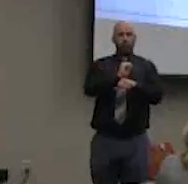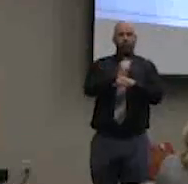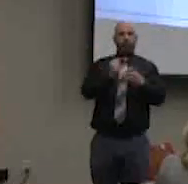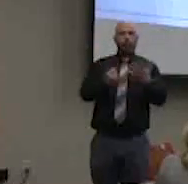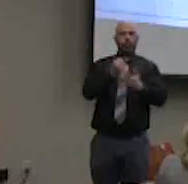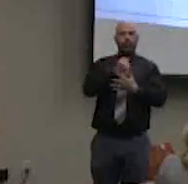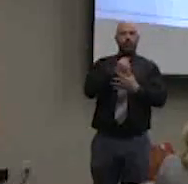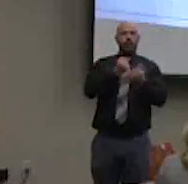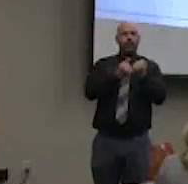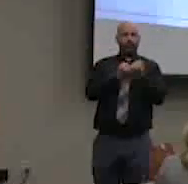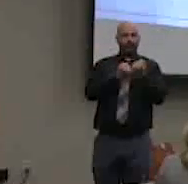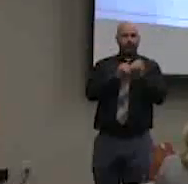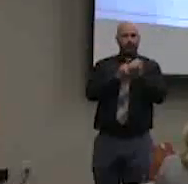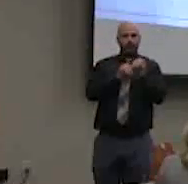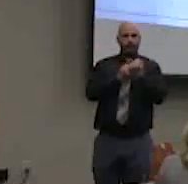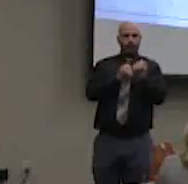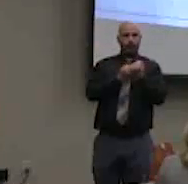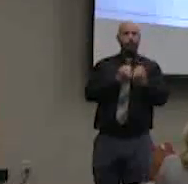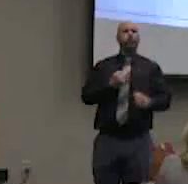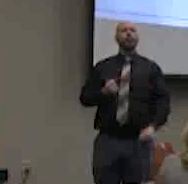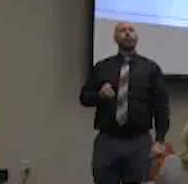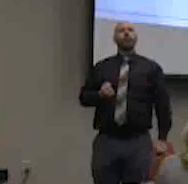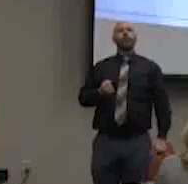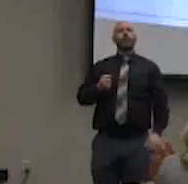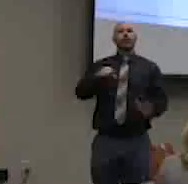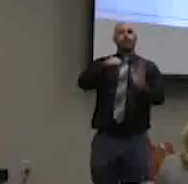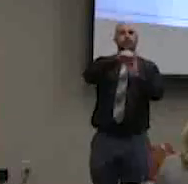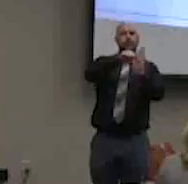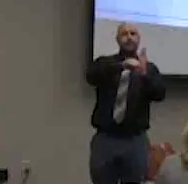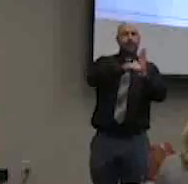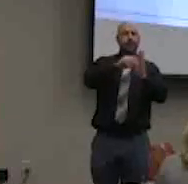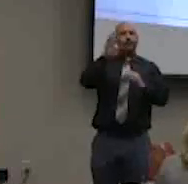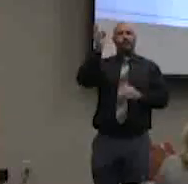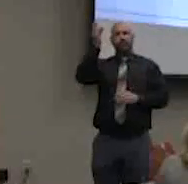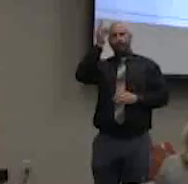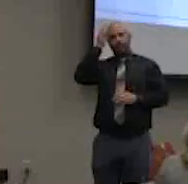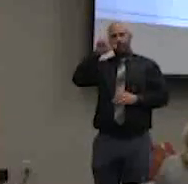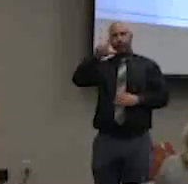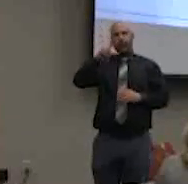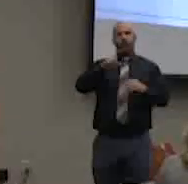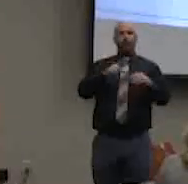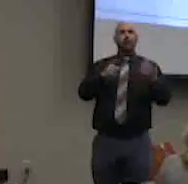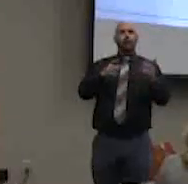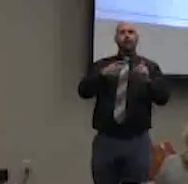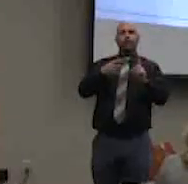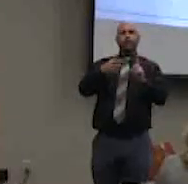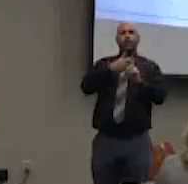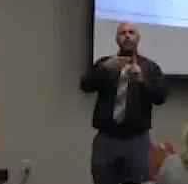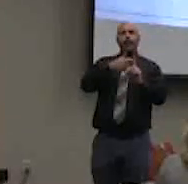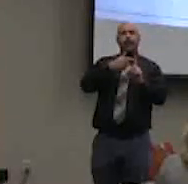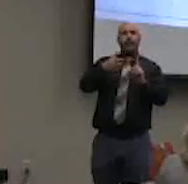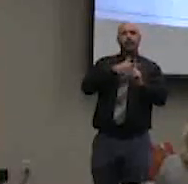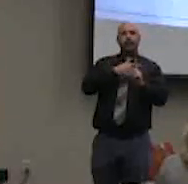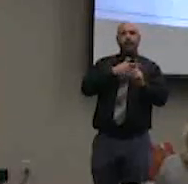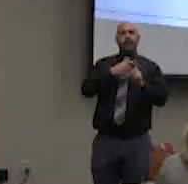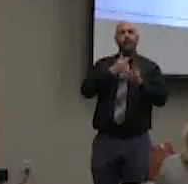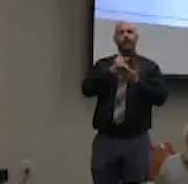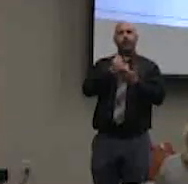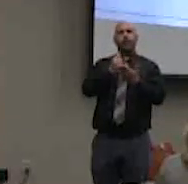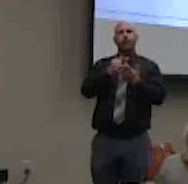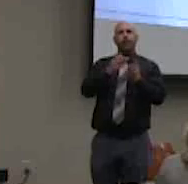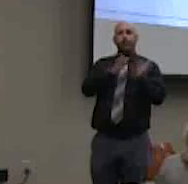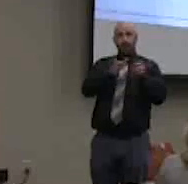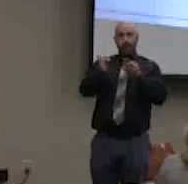do state and federal lobbying to help with advocacy planning and implementation. We also,